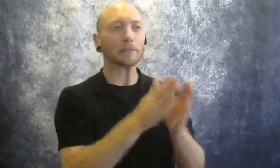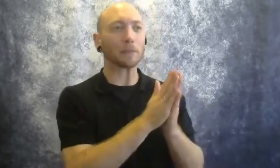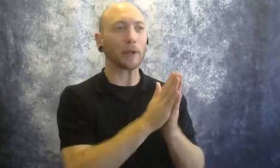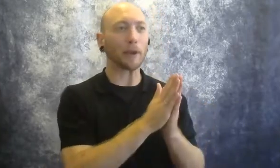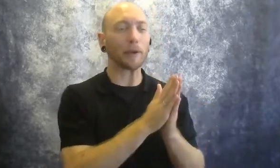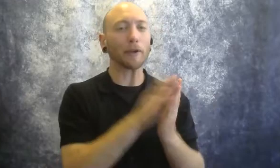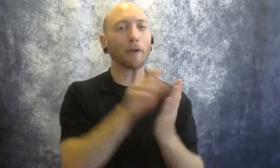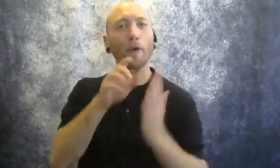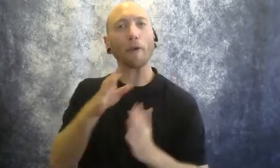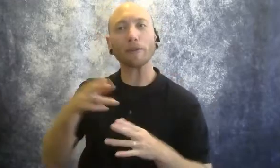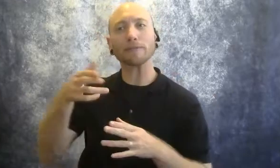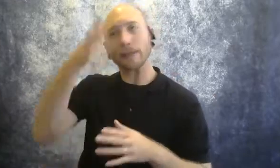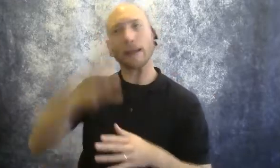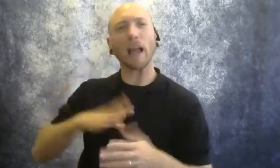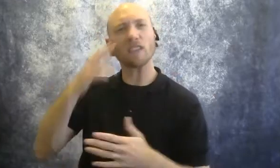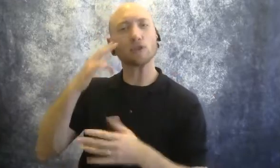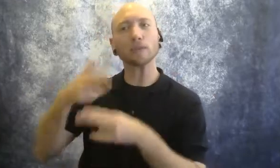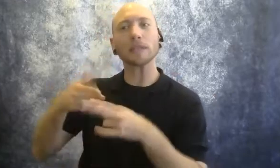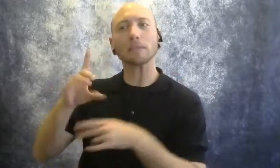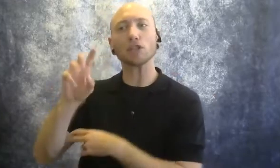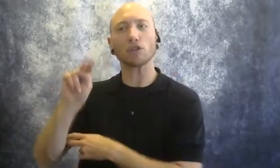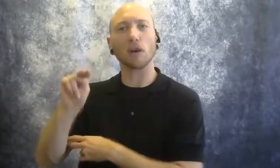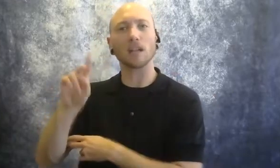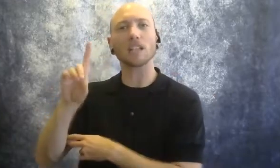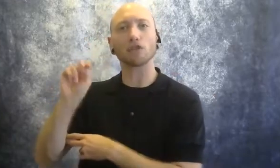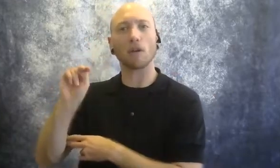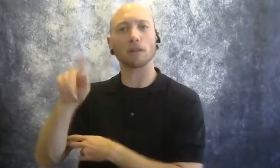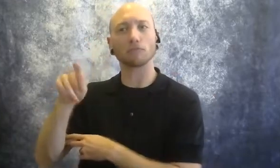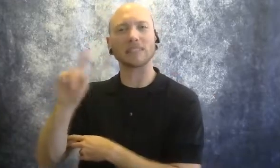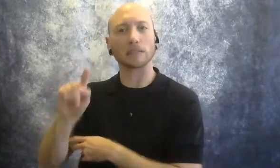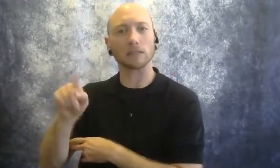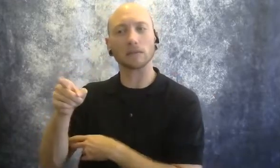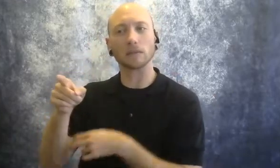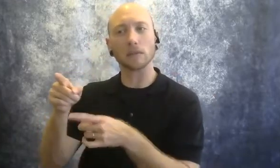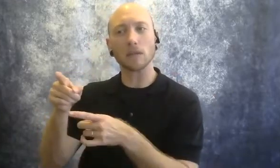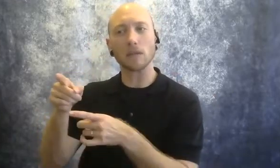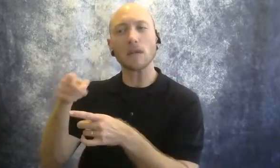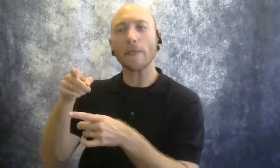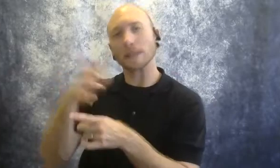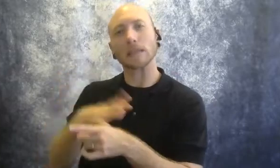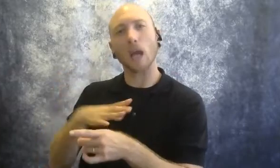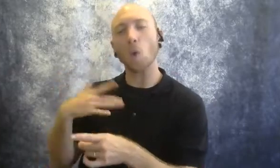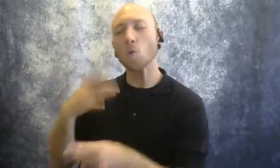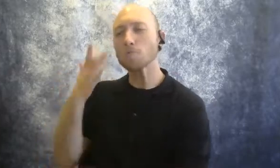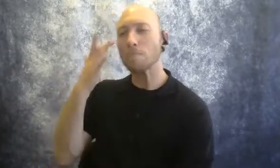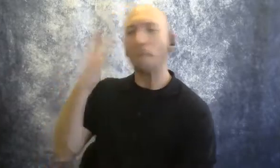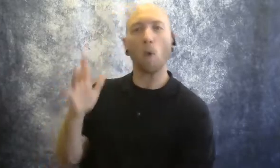me a prayer from a guy that I knew who lived in Aurora, Colorado, named Don Pritz. Don Pritz was